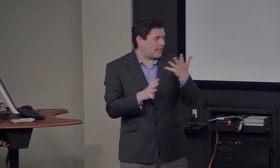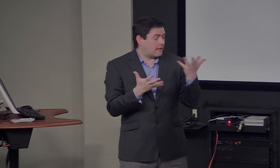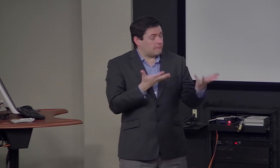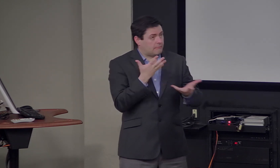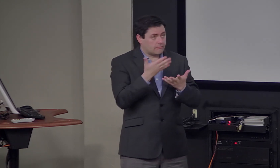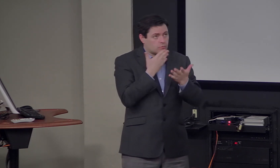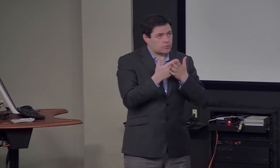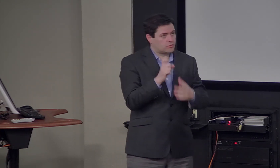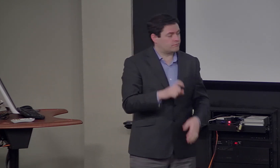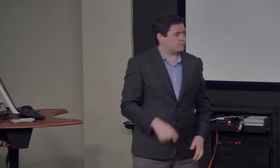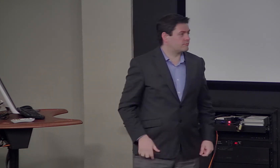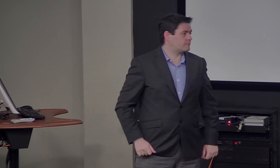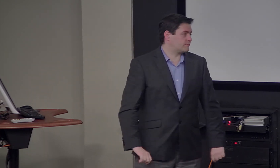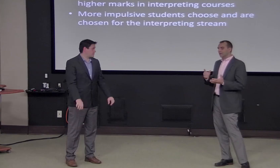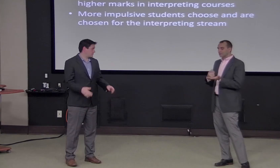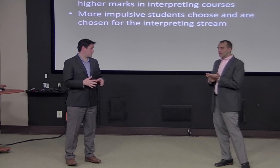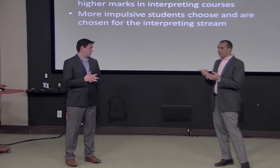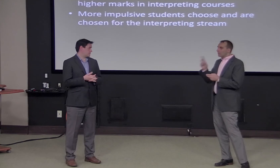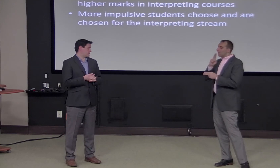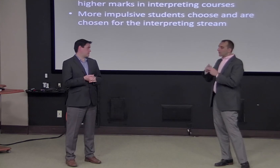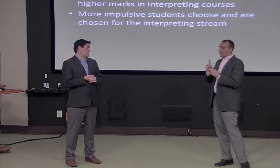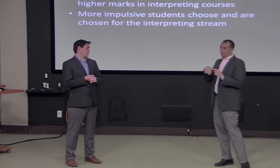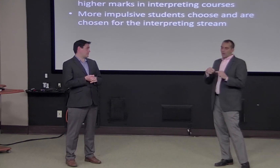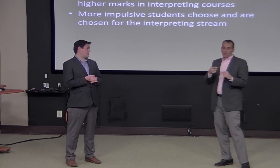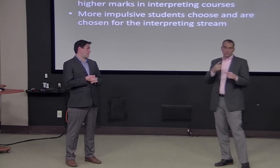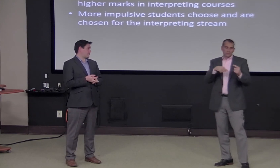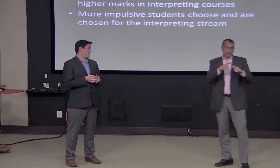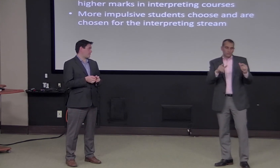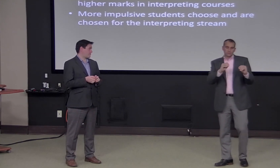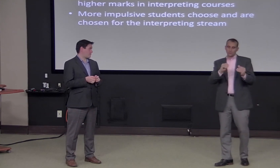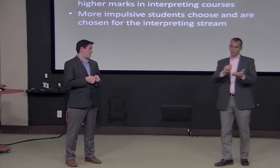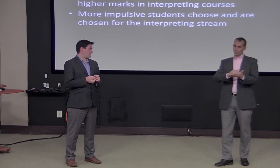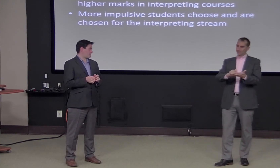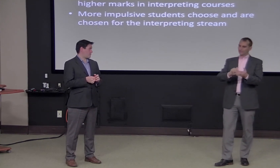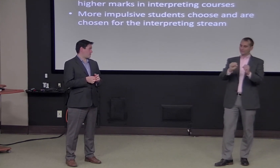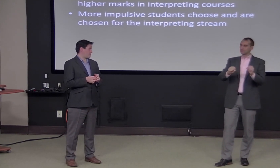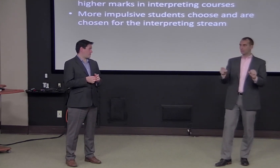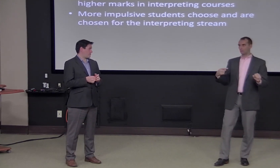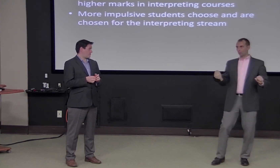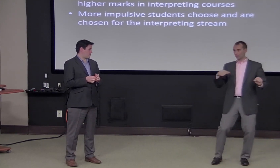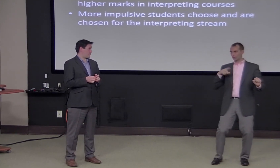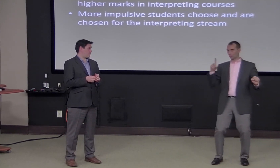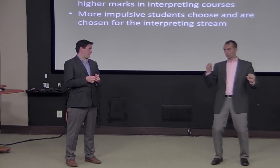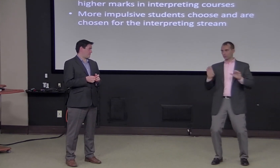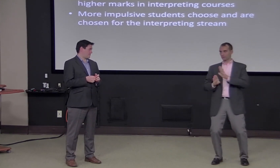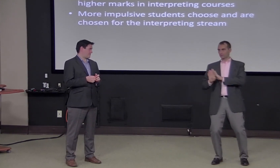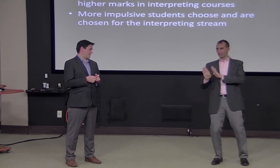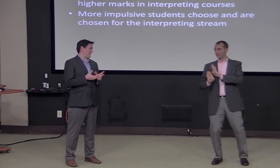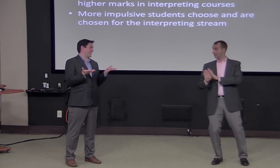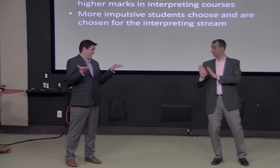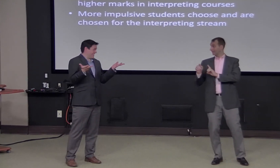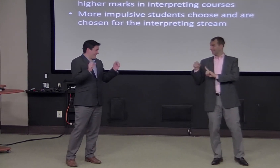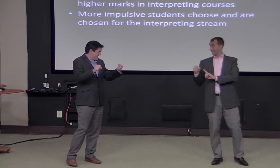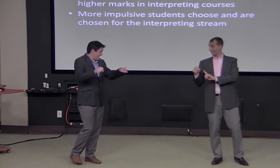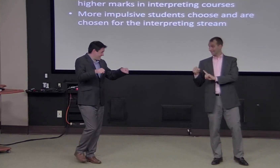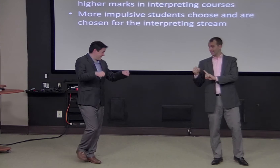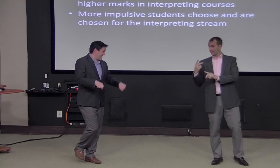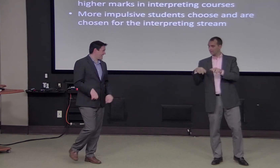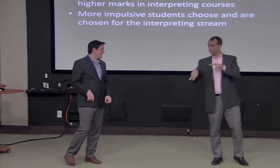So how do we measure that kind of language perception in people who are learning a visual language? You're comparing sign language to a written form of